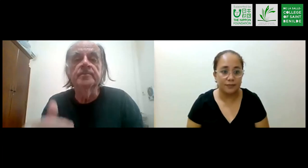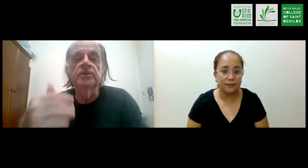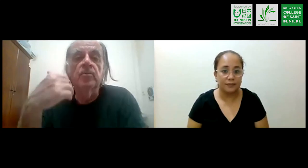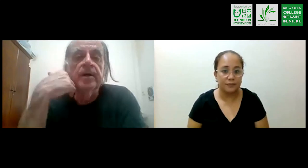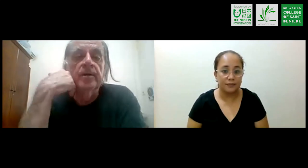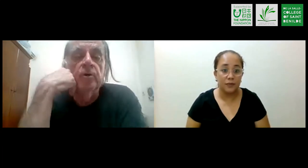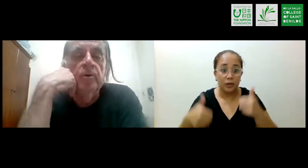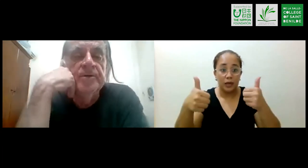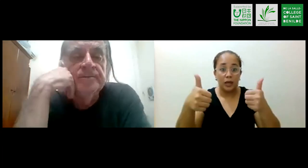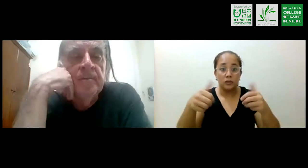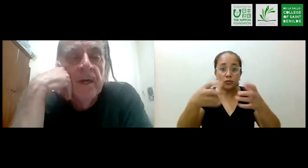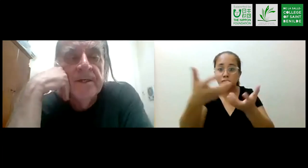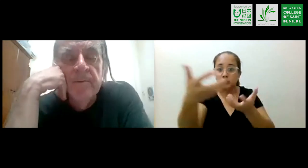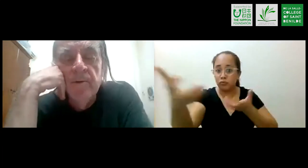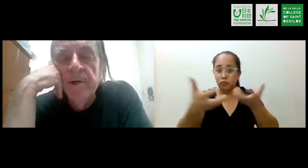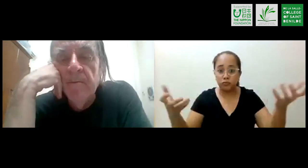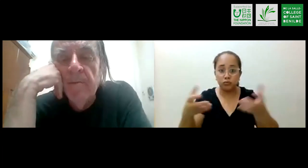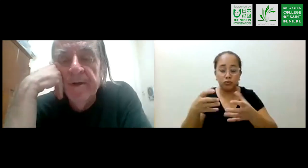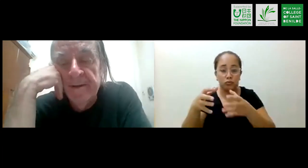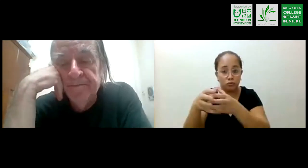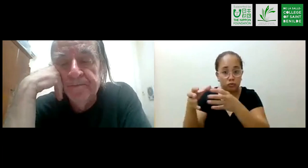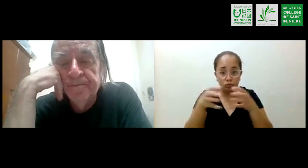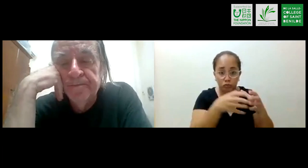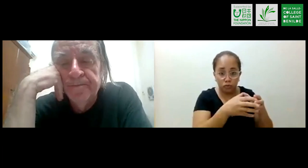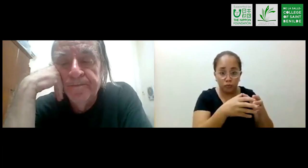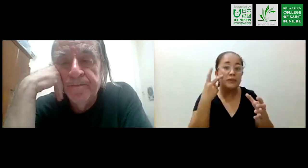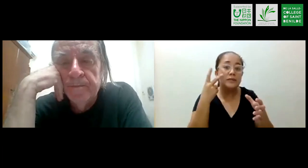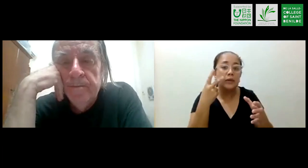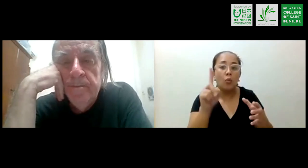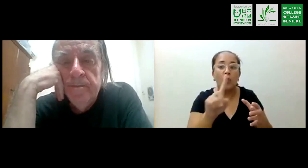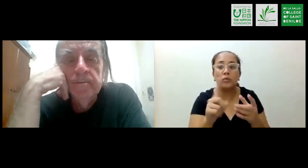Okay, so break into groups and see what you come up with.